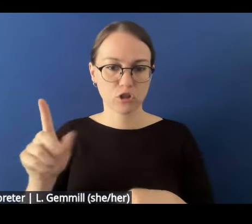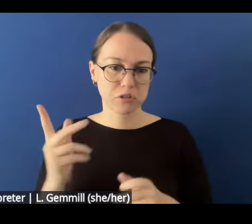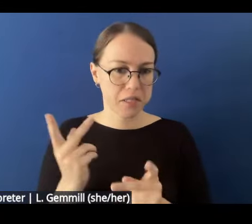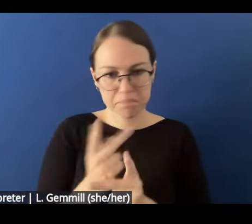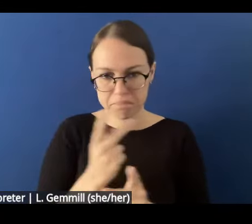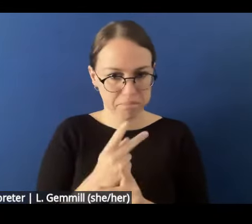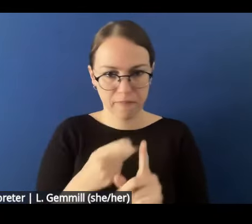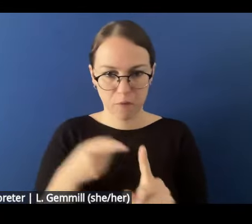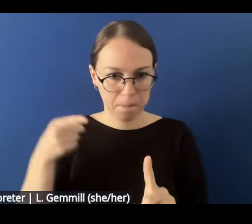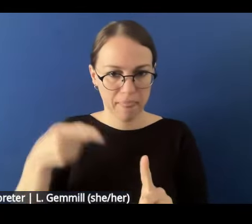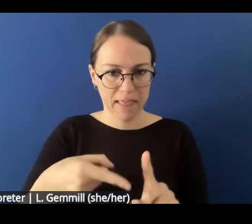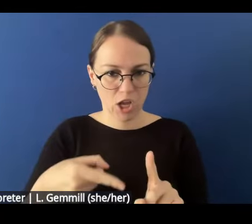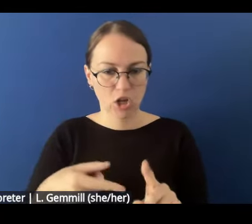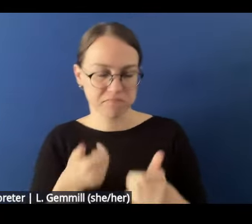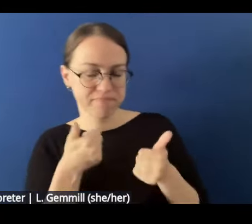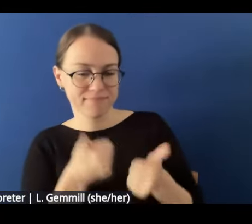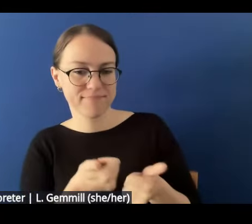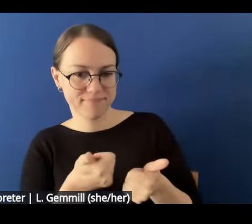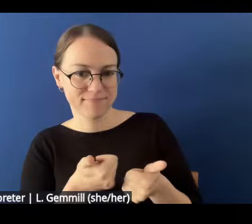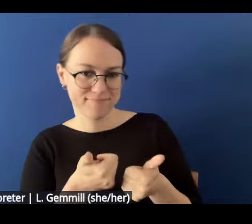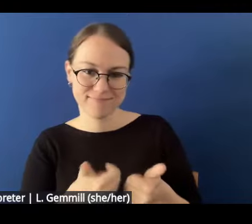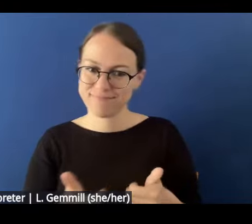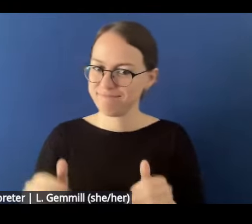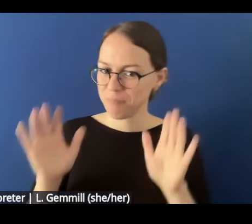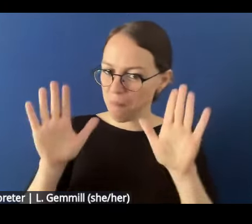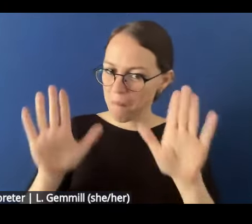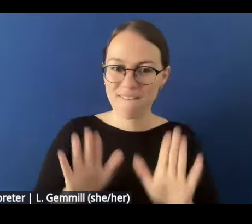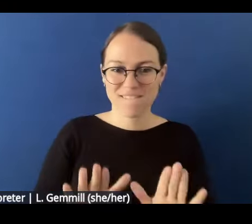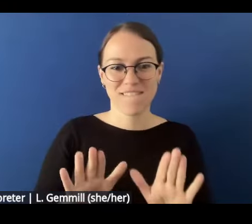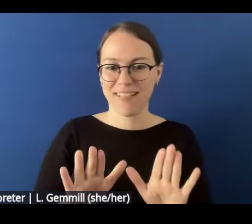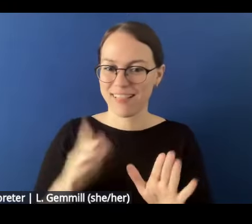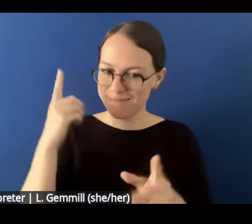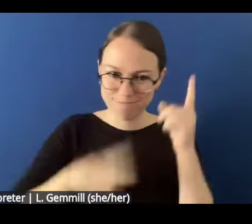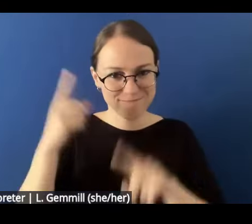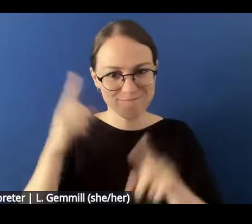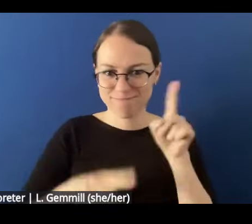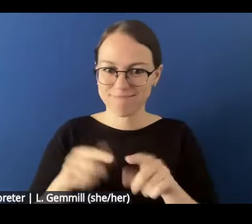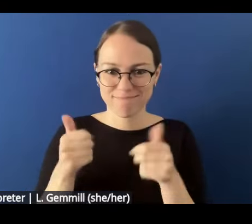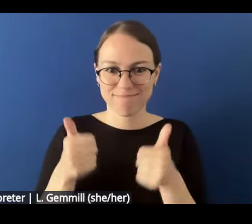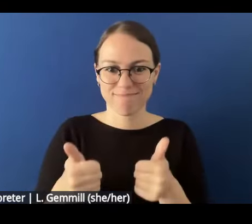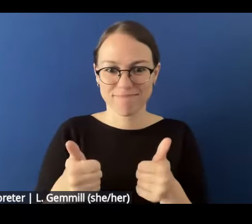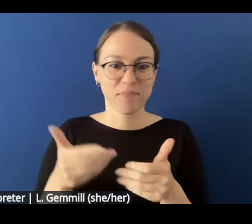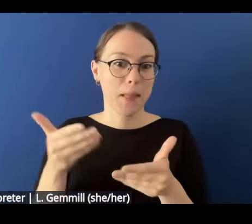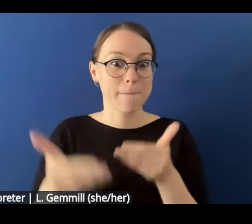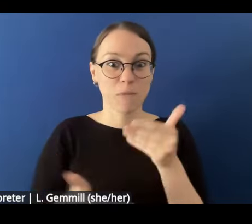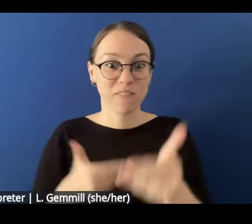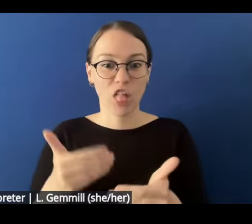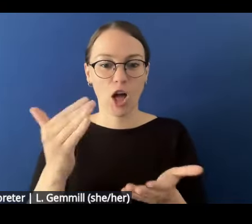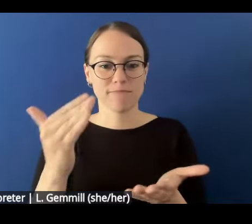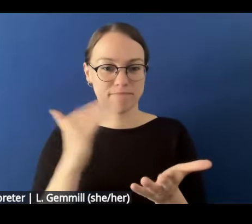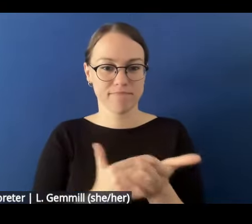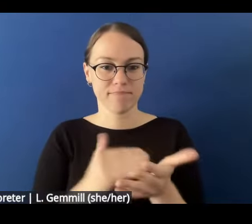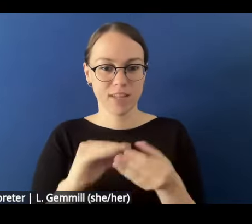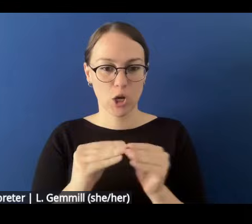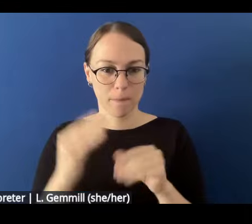idea. Perfect. Outstanding. Consensus. Moving along to item number 5.